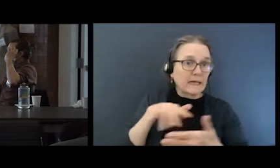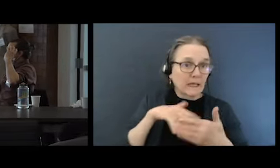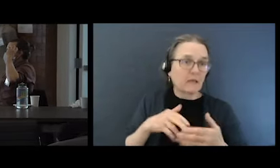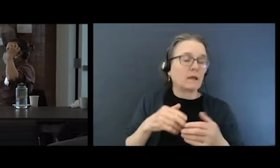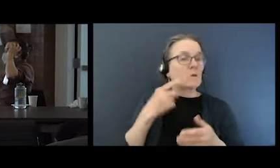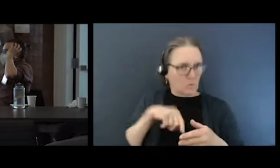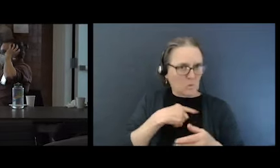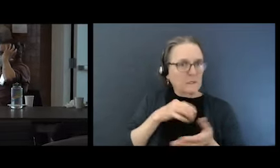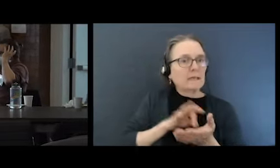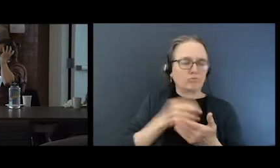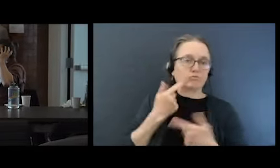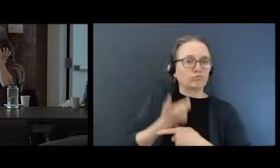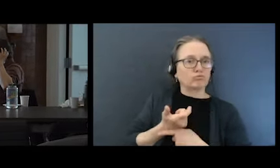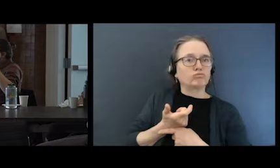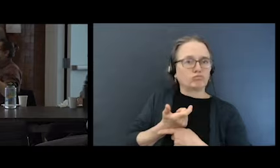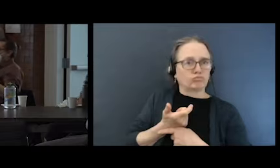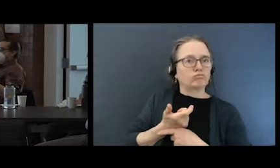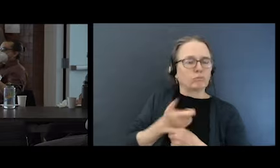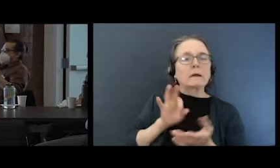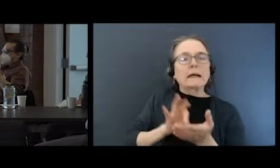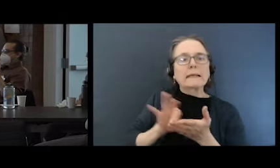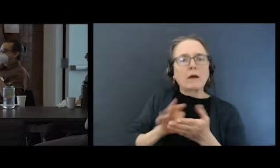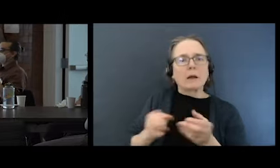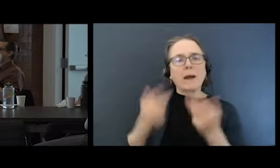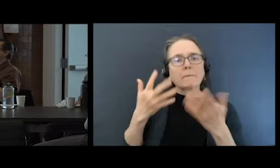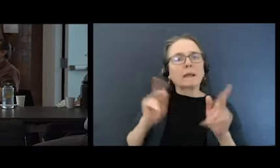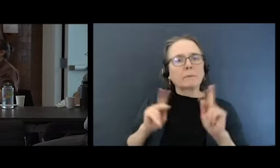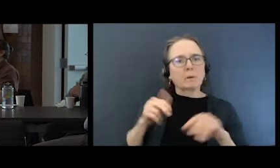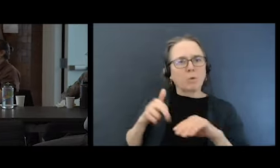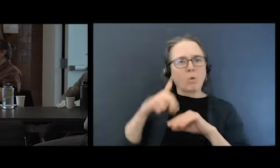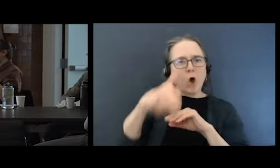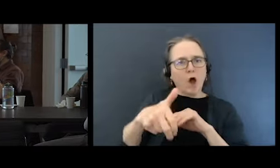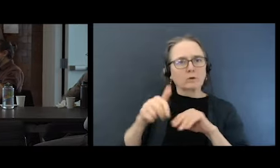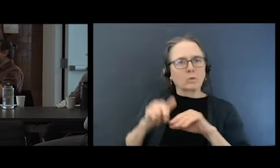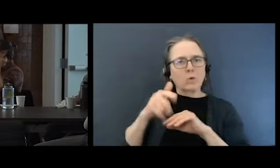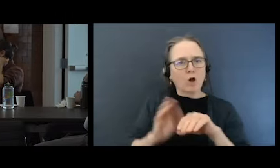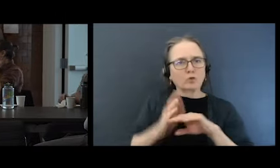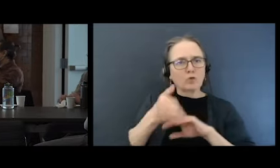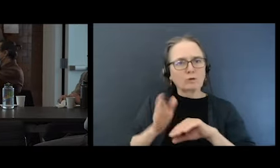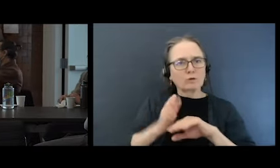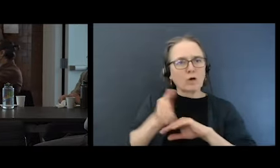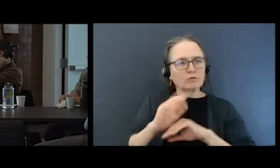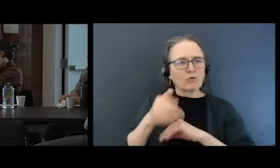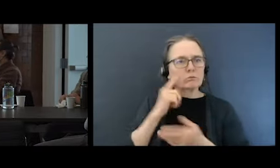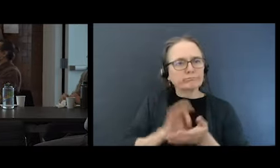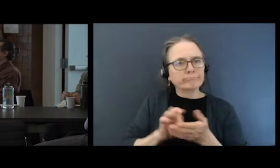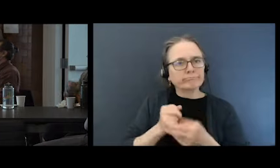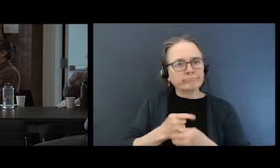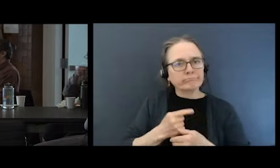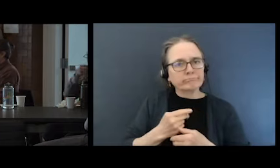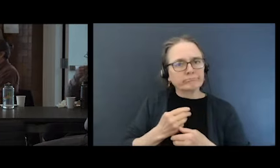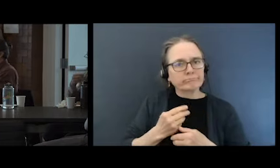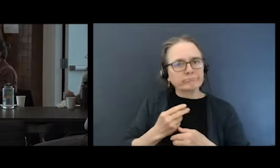just like, oh my goodness. So, that, but also I want to, just a